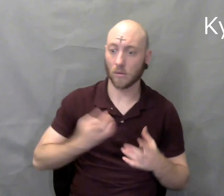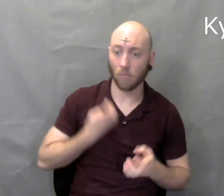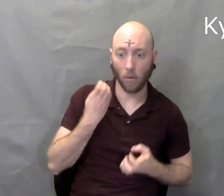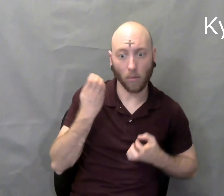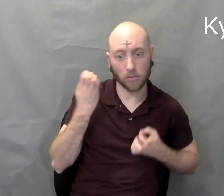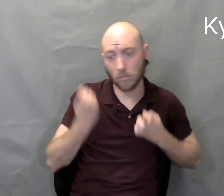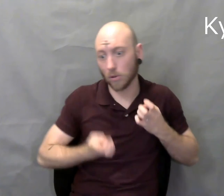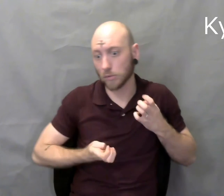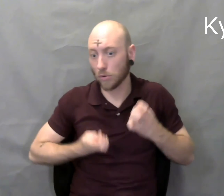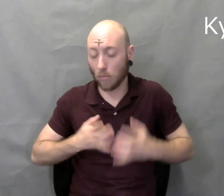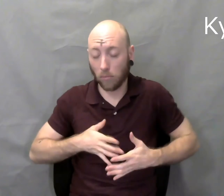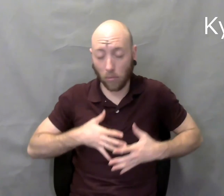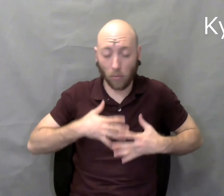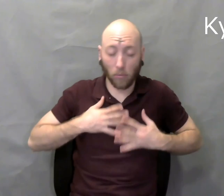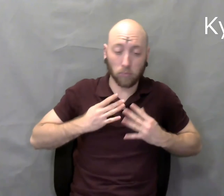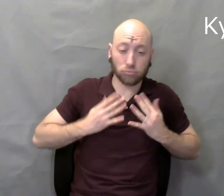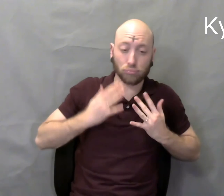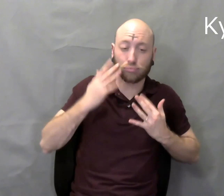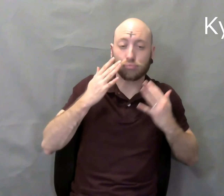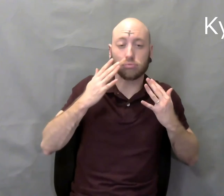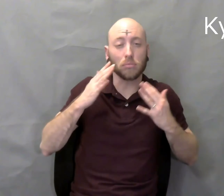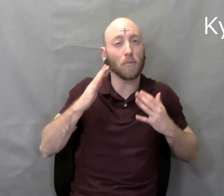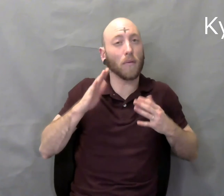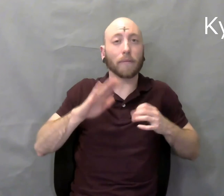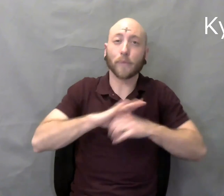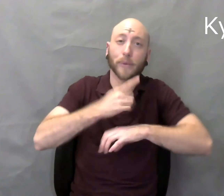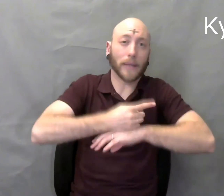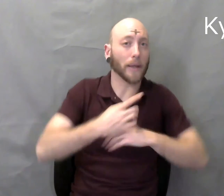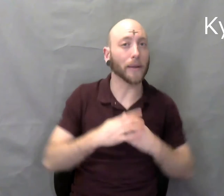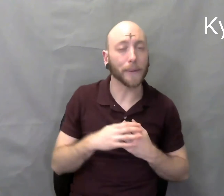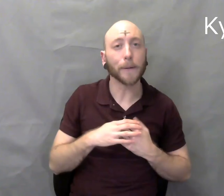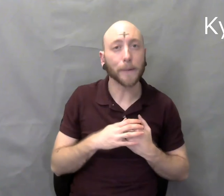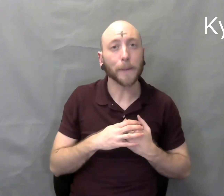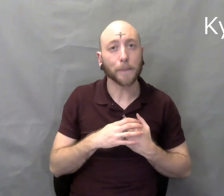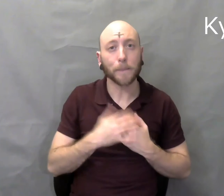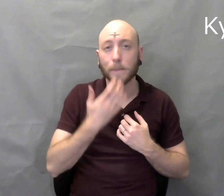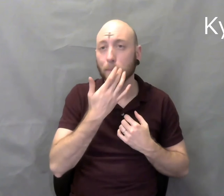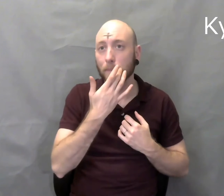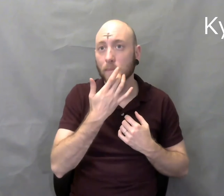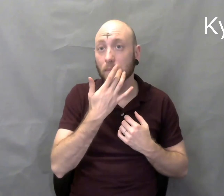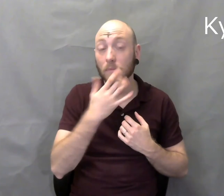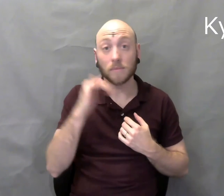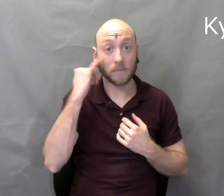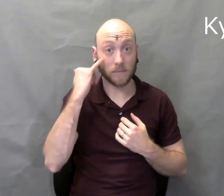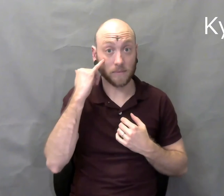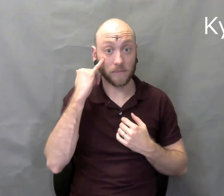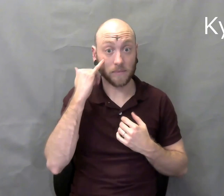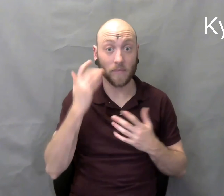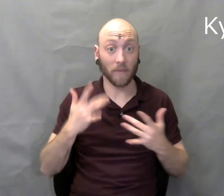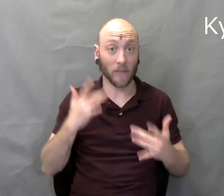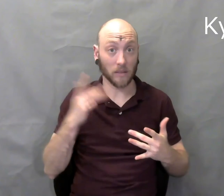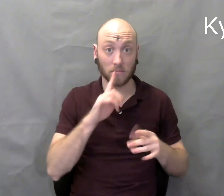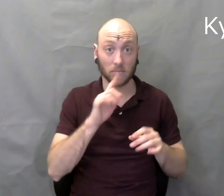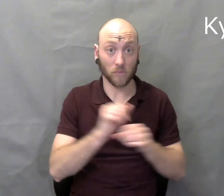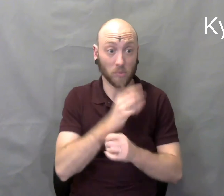of emotion hit at every part of the day. And if feelings were facts, I would be depressed in bed